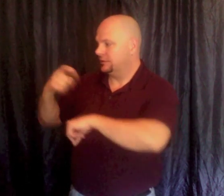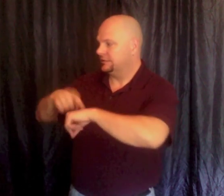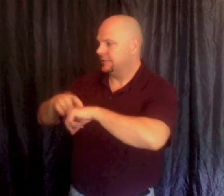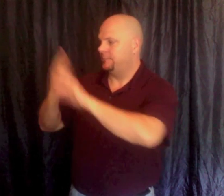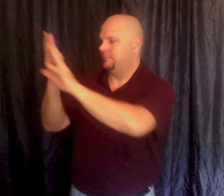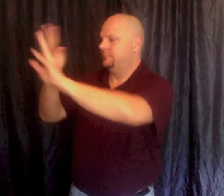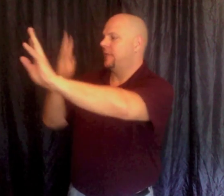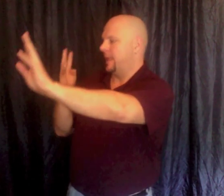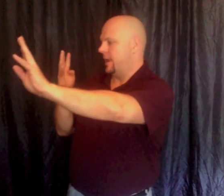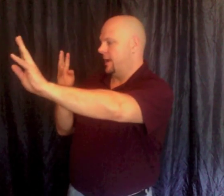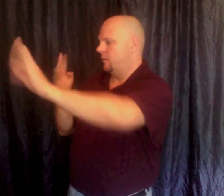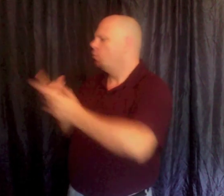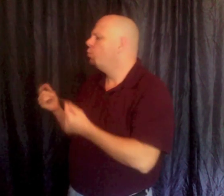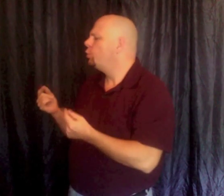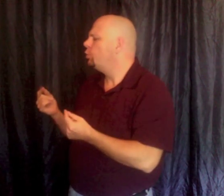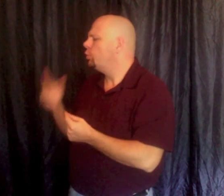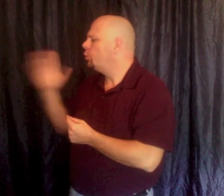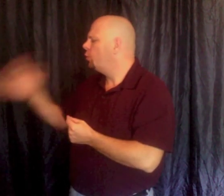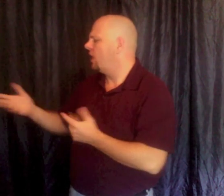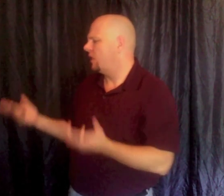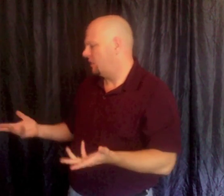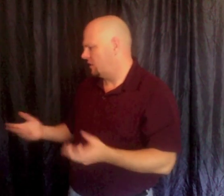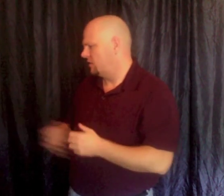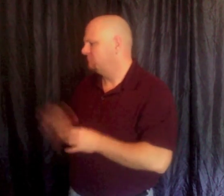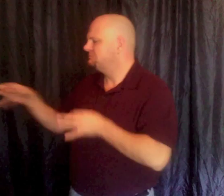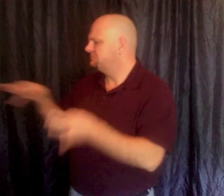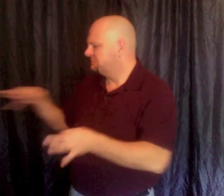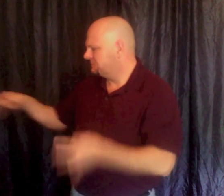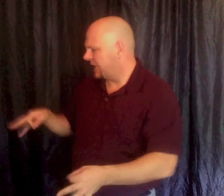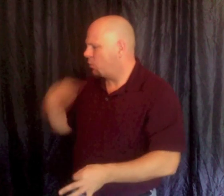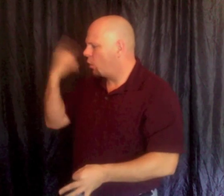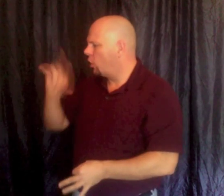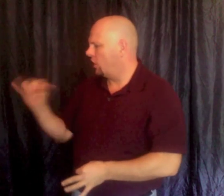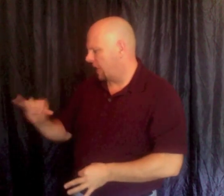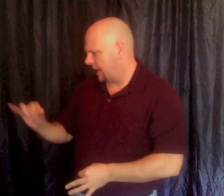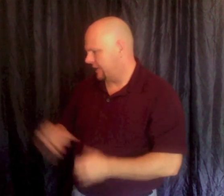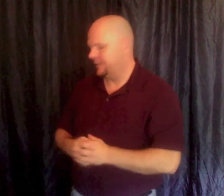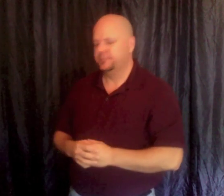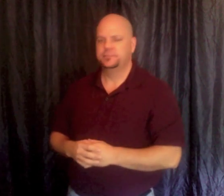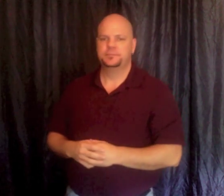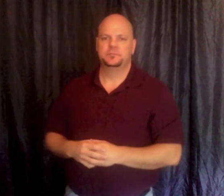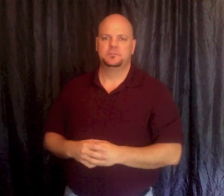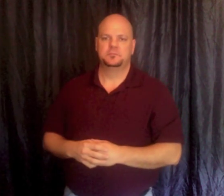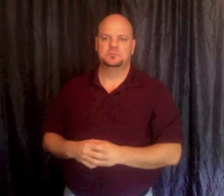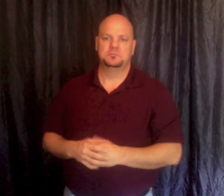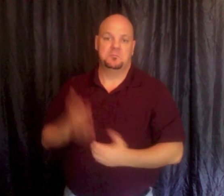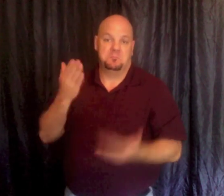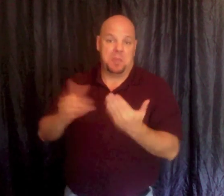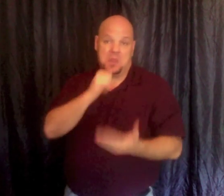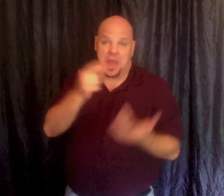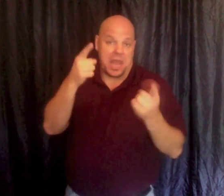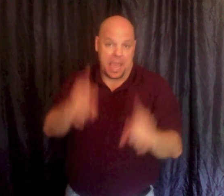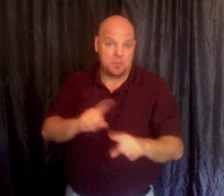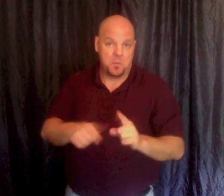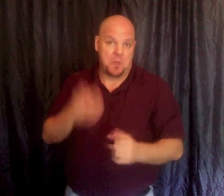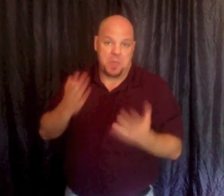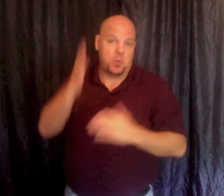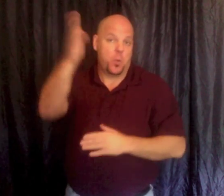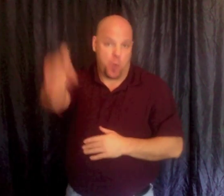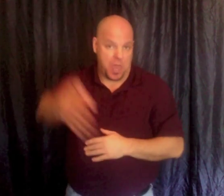it's time to line up. Let me tell you what it's going to look like. This may never happen, but it may. What happens if we have a team interpreting? If you have two